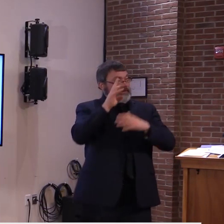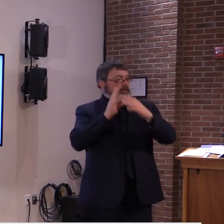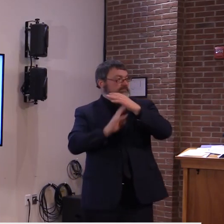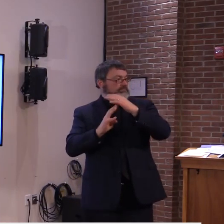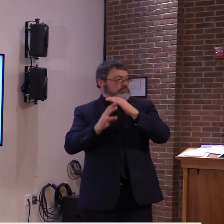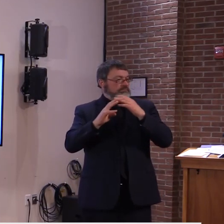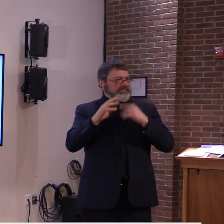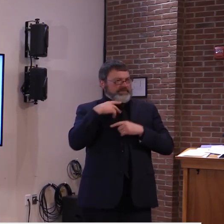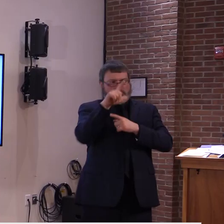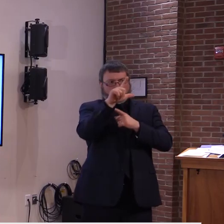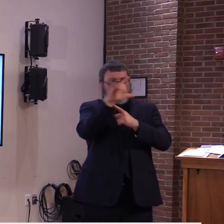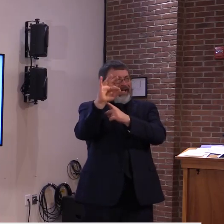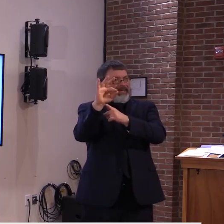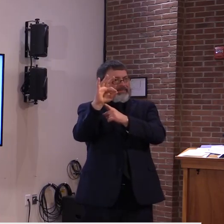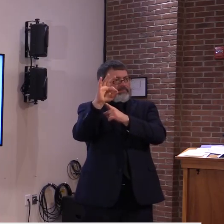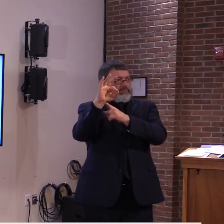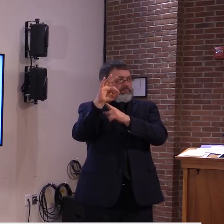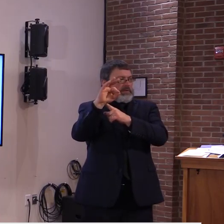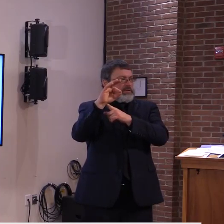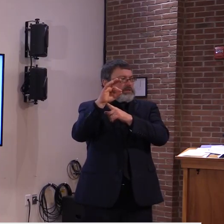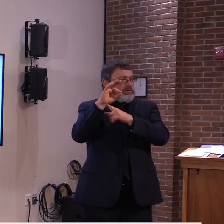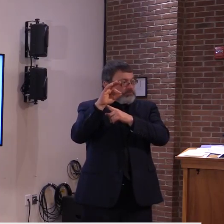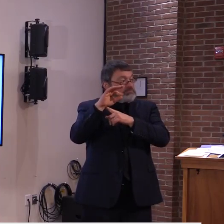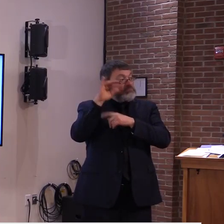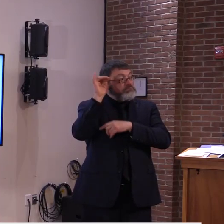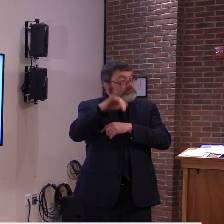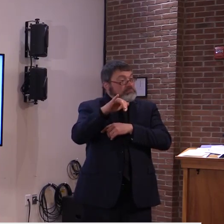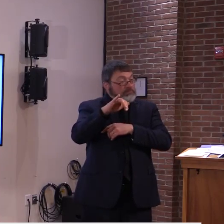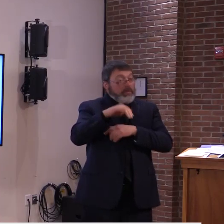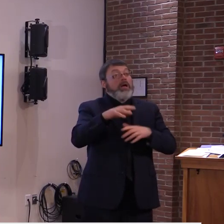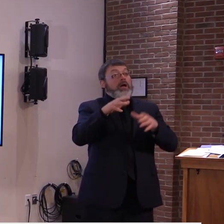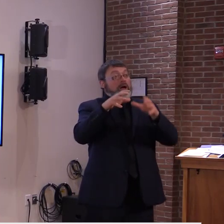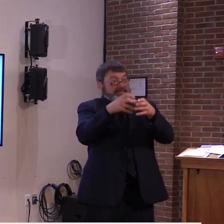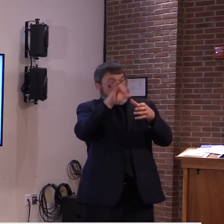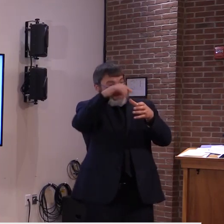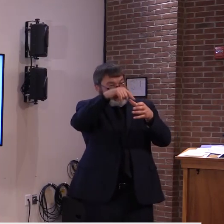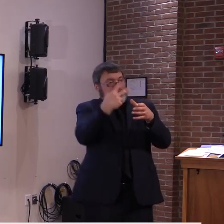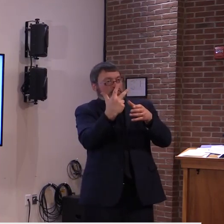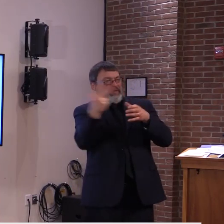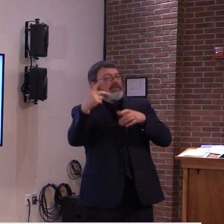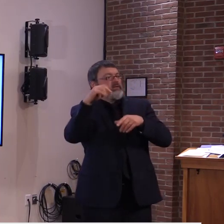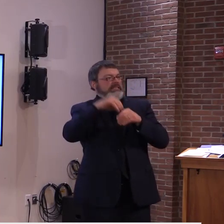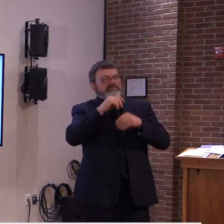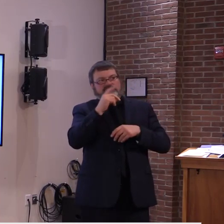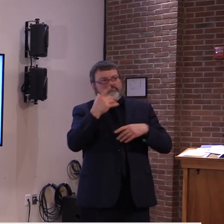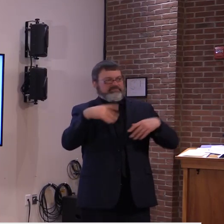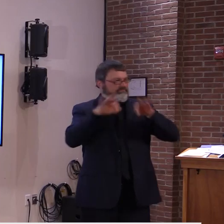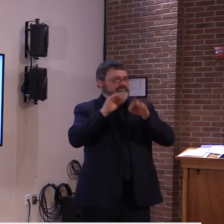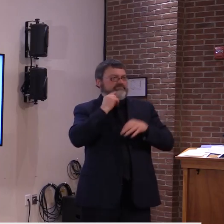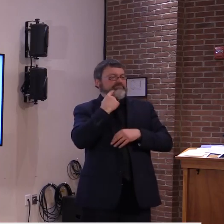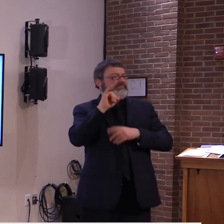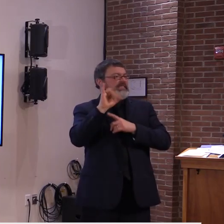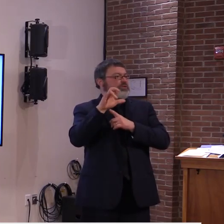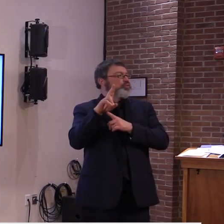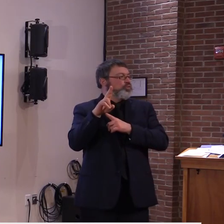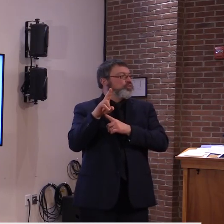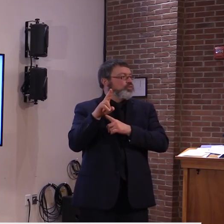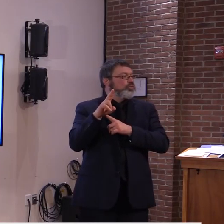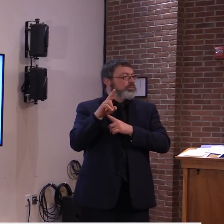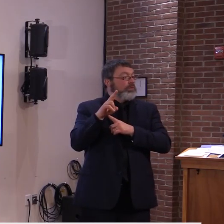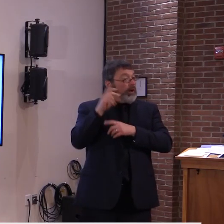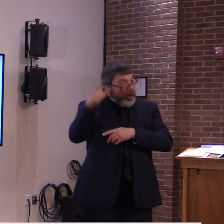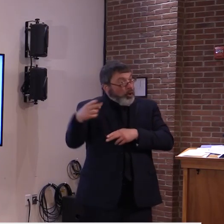3 patients in the ICU, and no patients on a ventilator. A number of the cases I've just